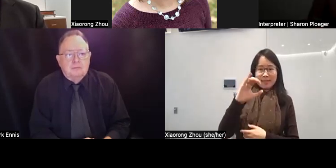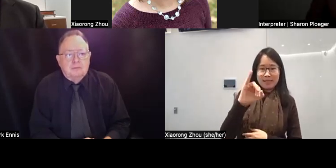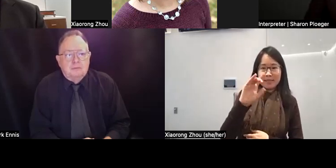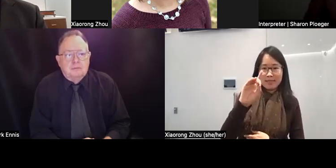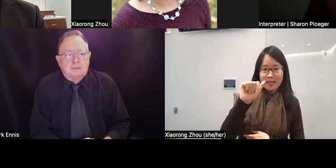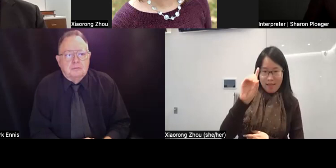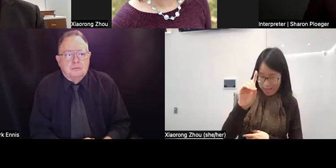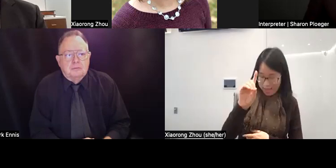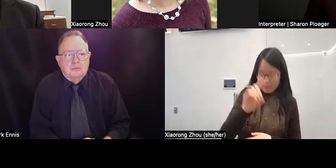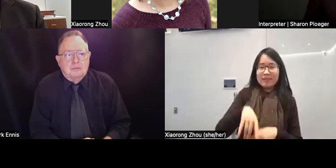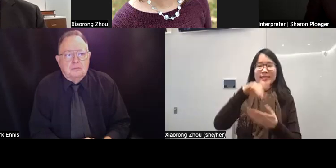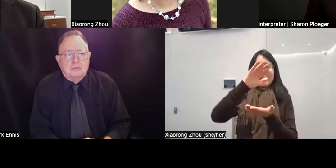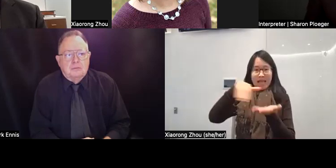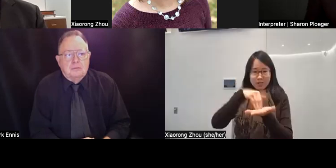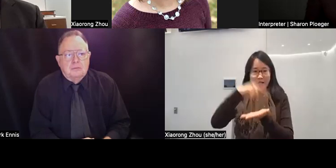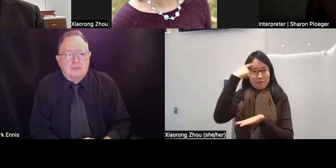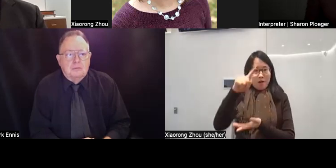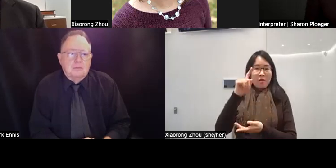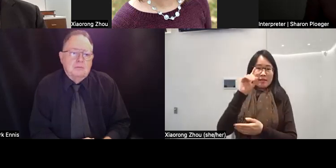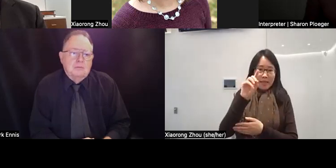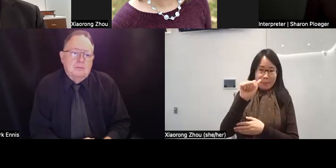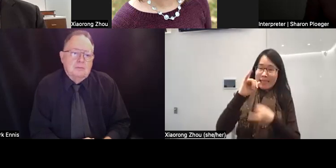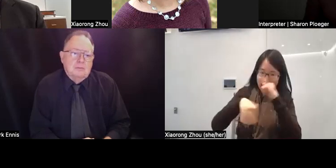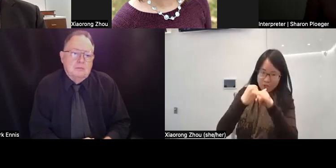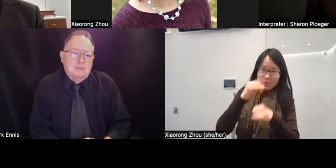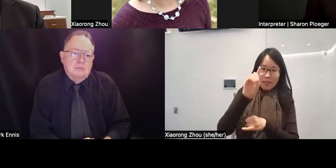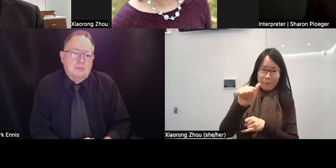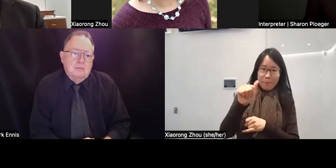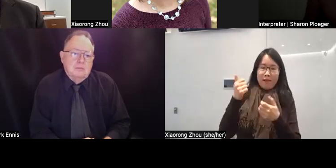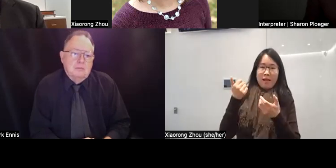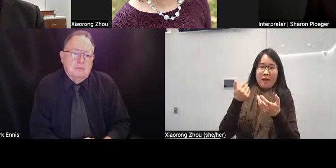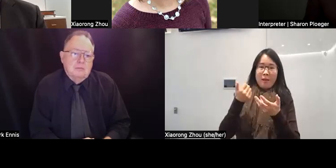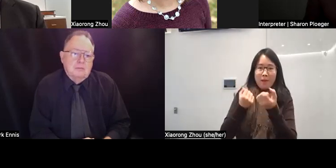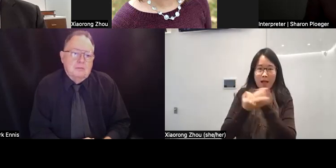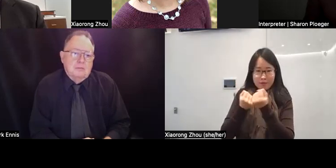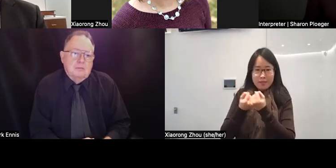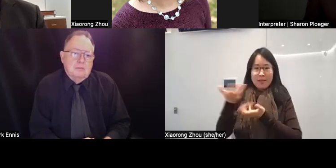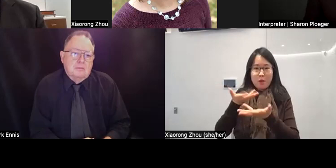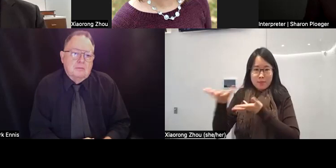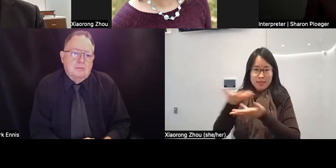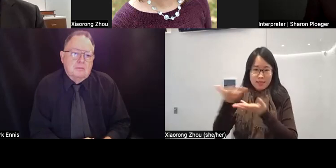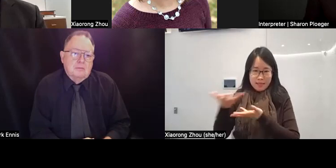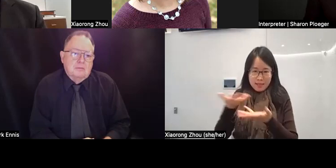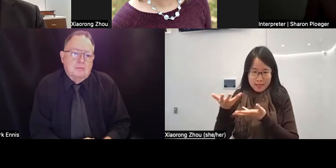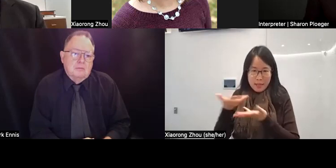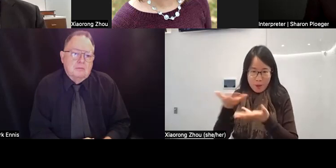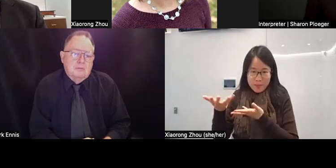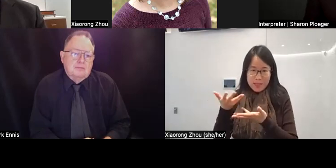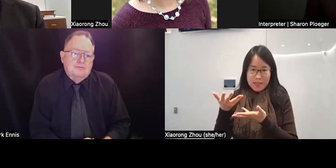The Center for CIDIA, Center for International Disability